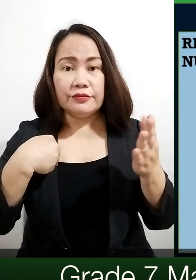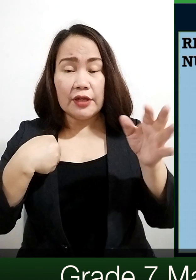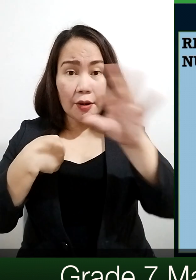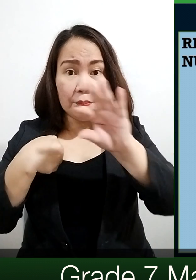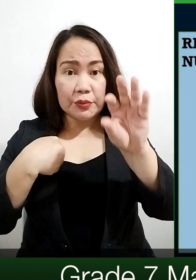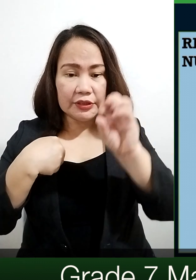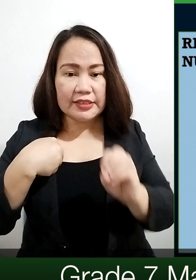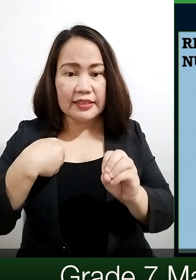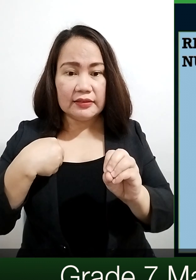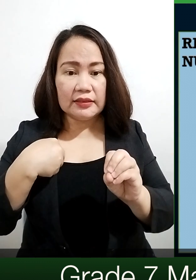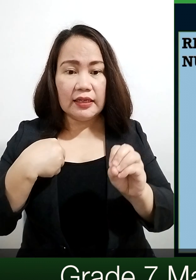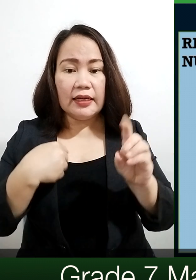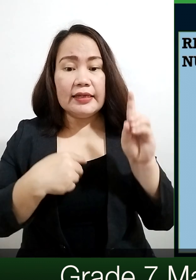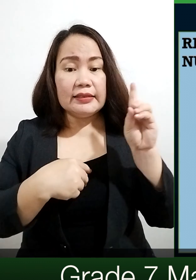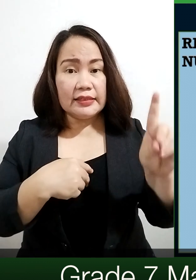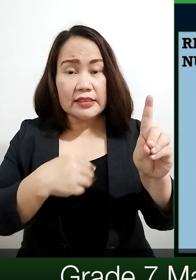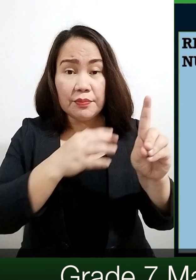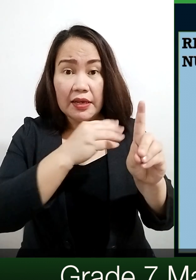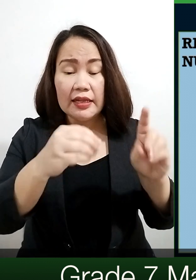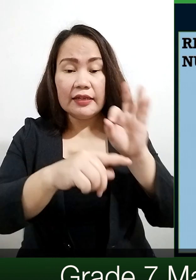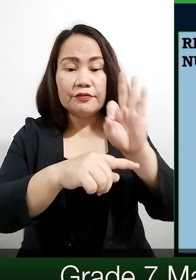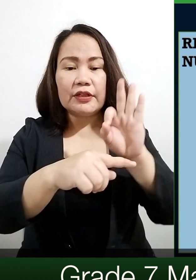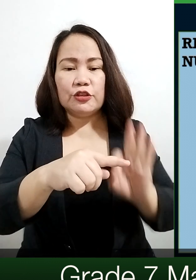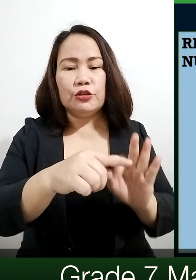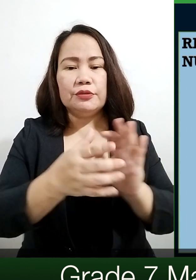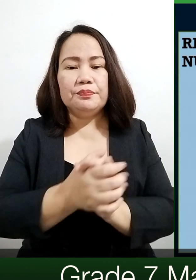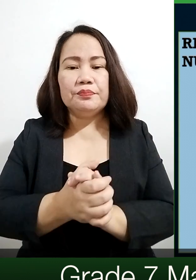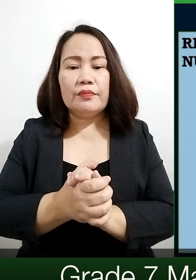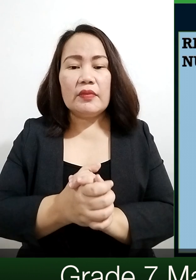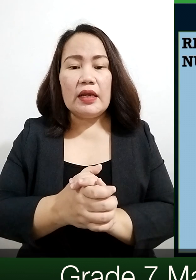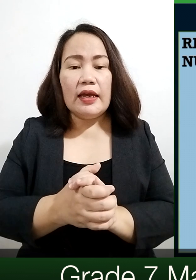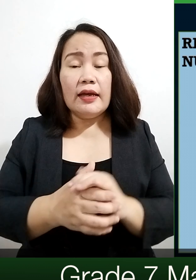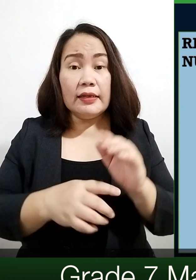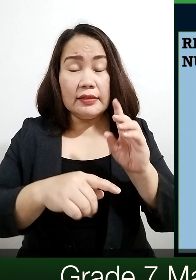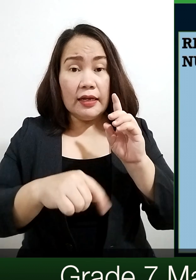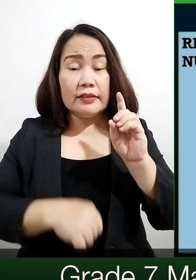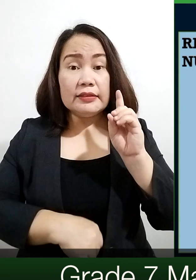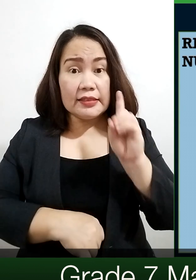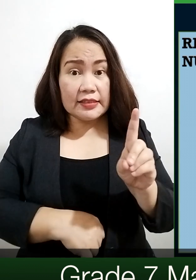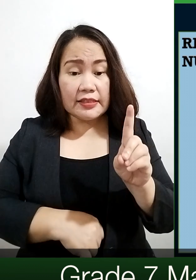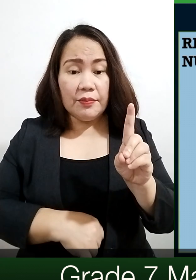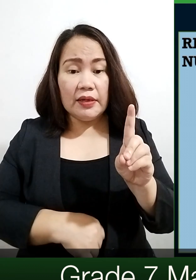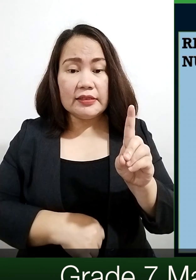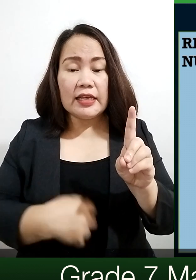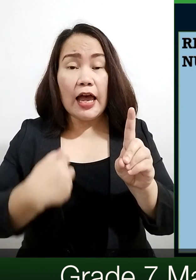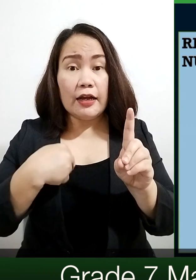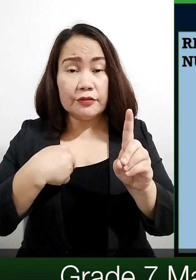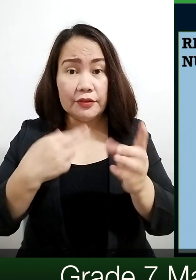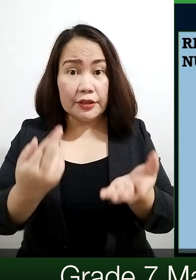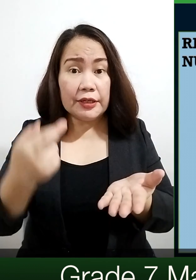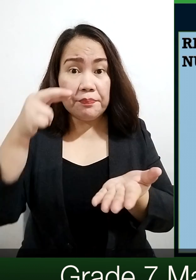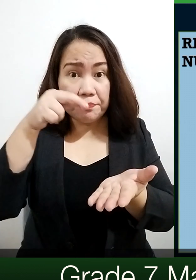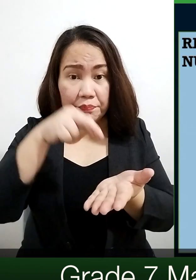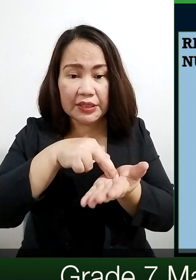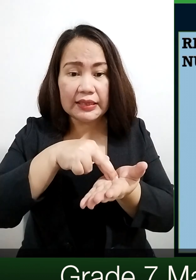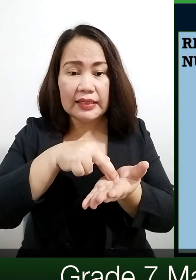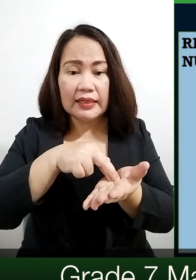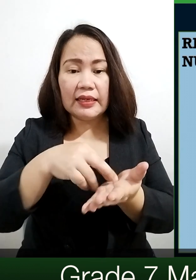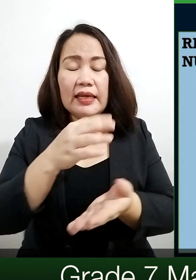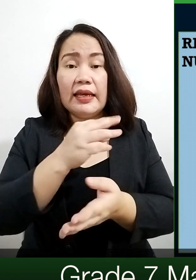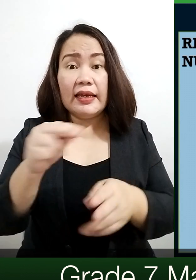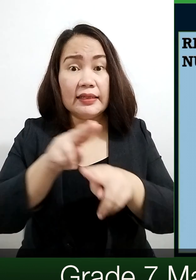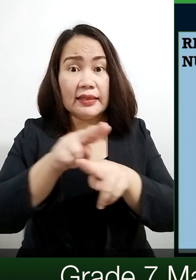have type of decimals na under ng rational numbers the repeating and non-terminating decimals. So, yung